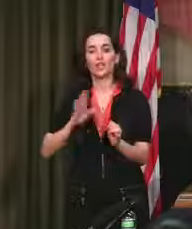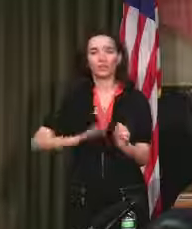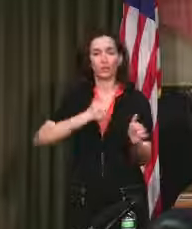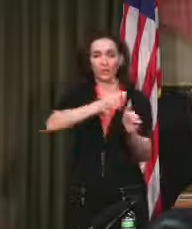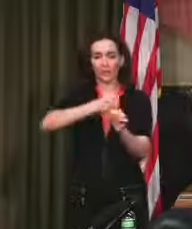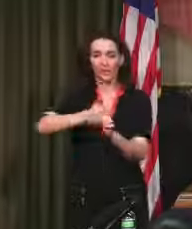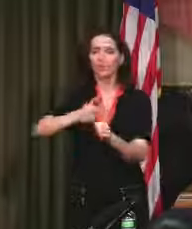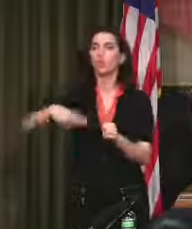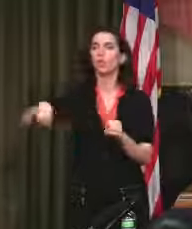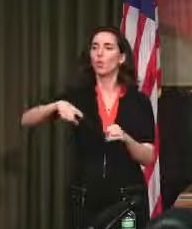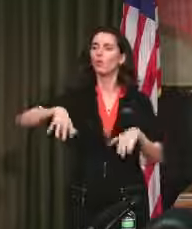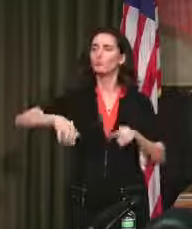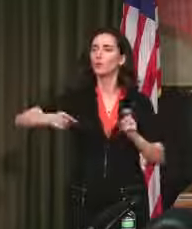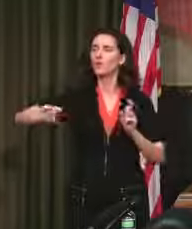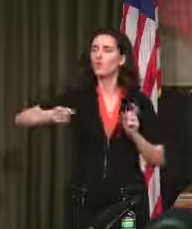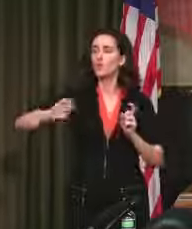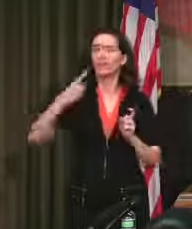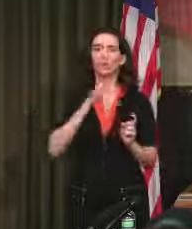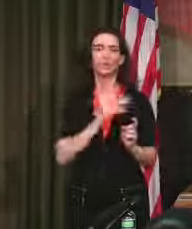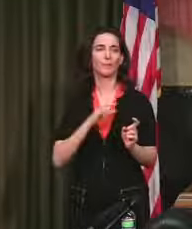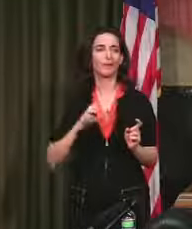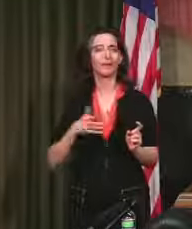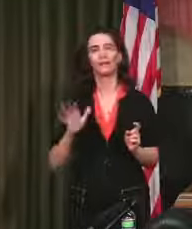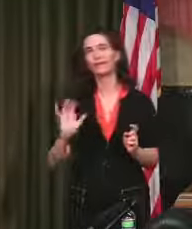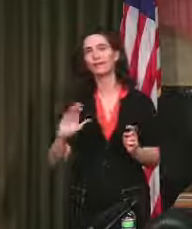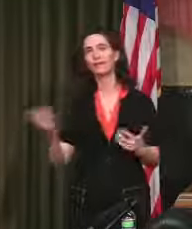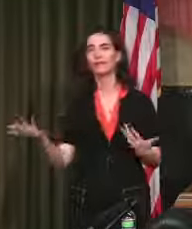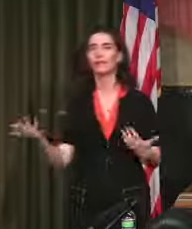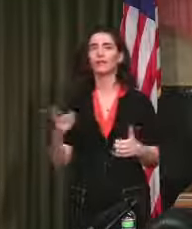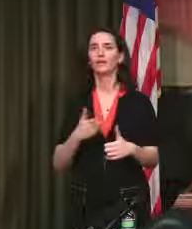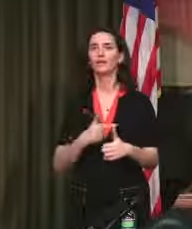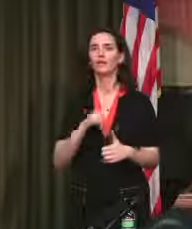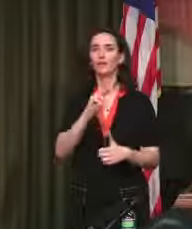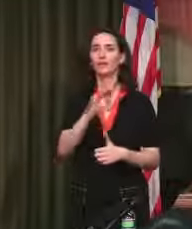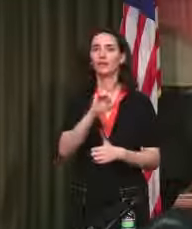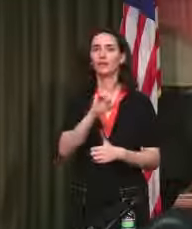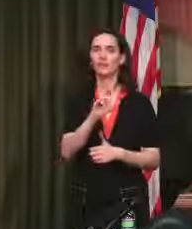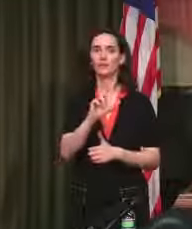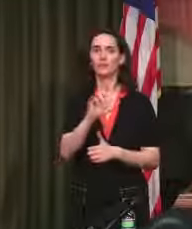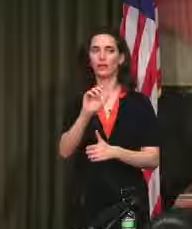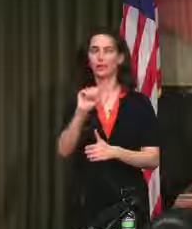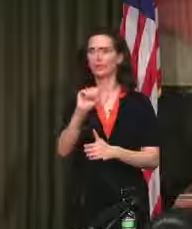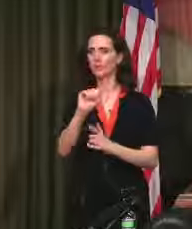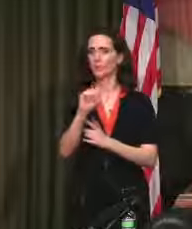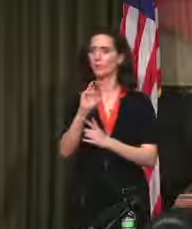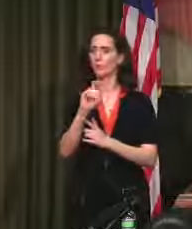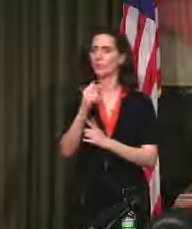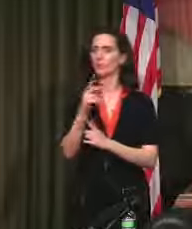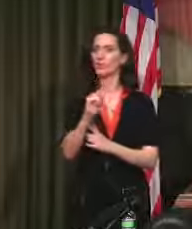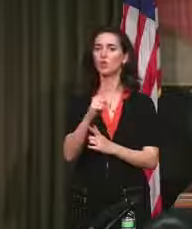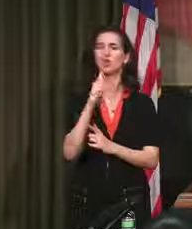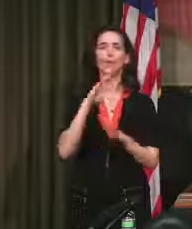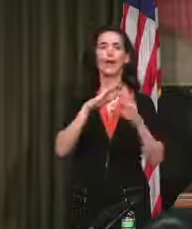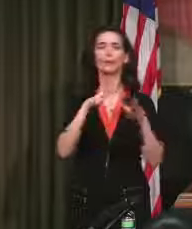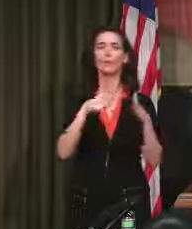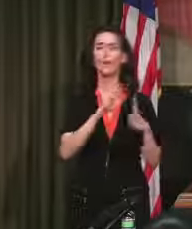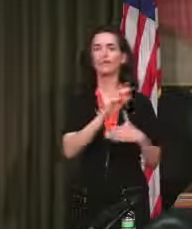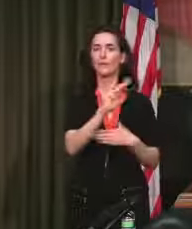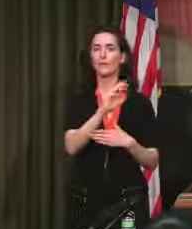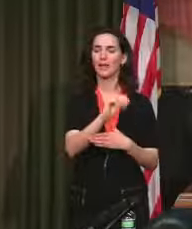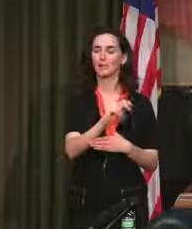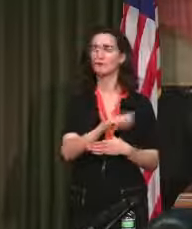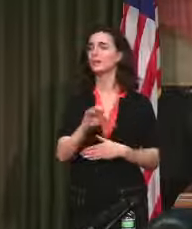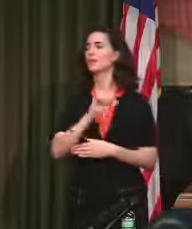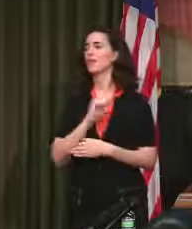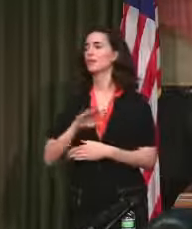were chairing committees, such as Neil Abramson at the House Ways and Means, Senator Morrell,